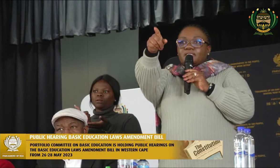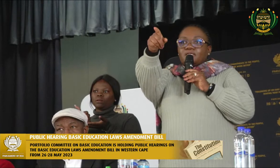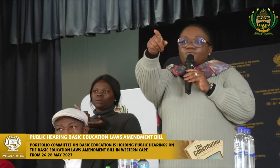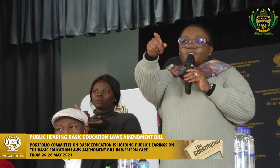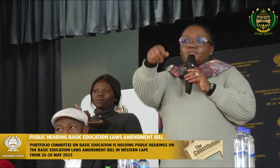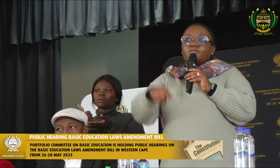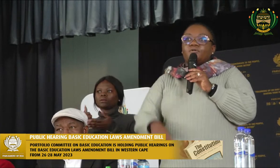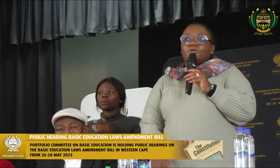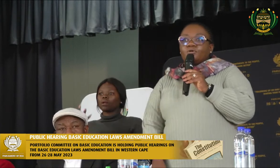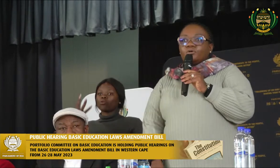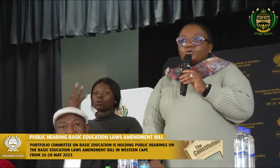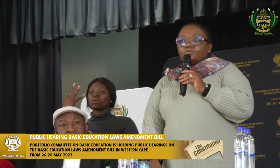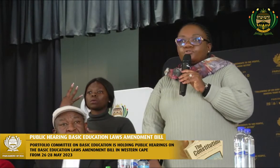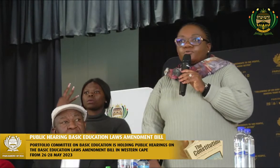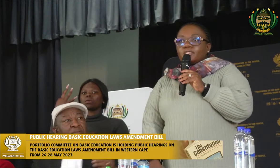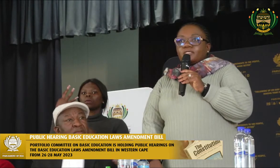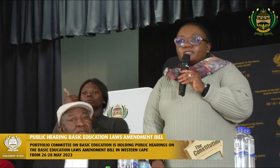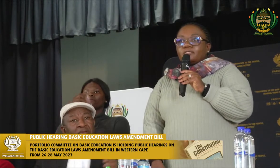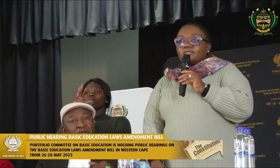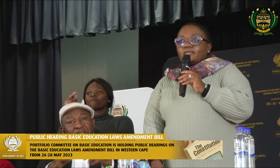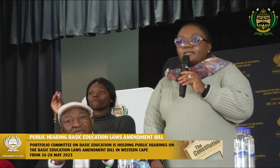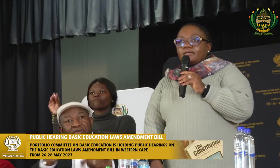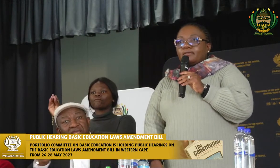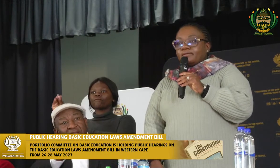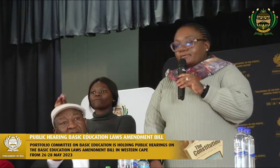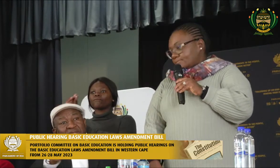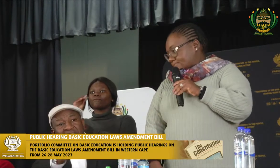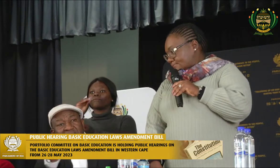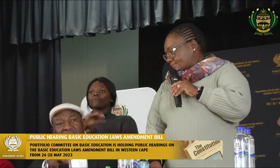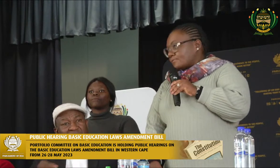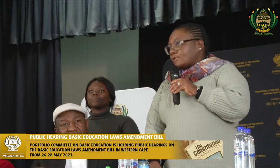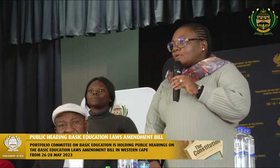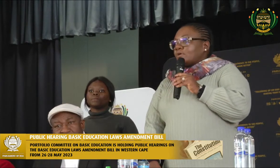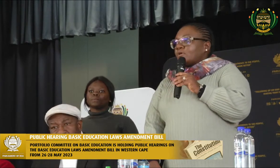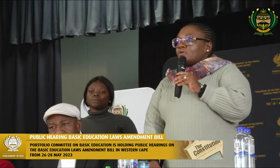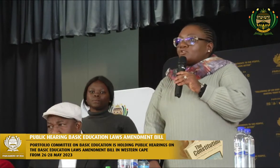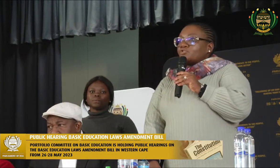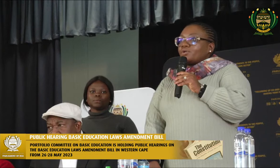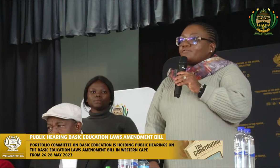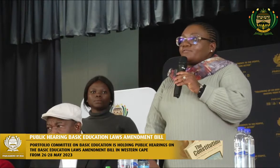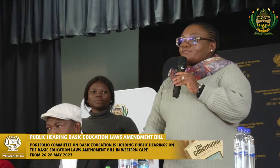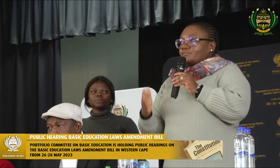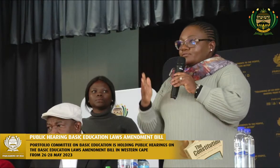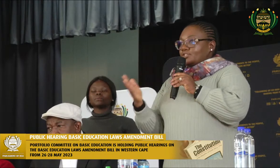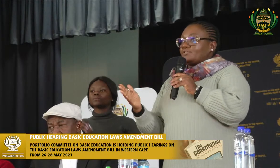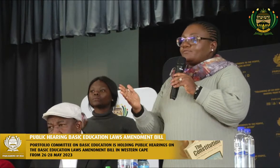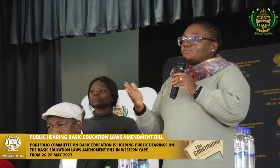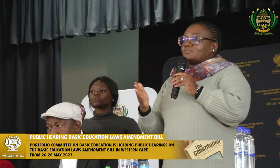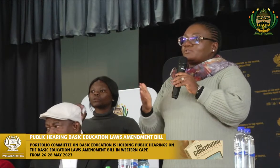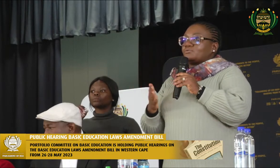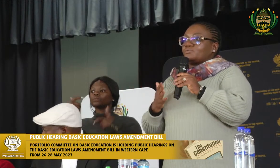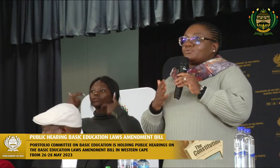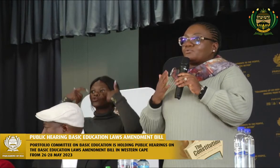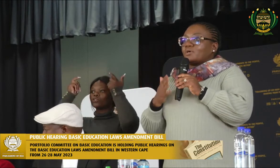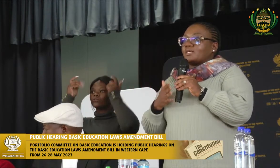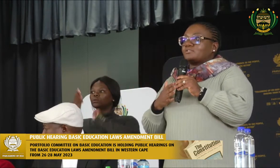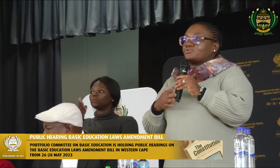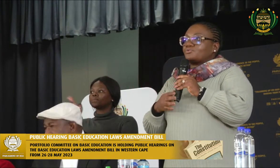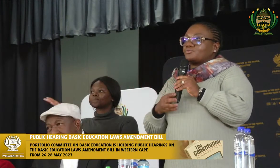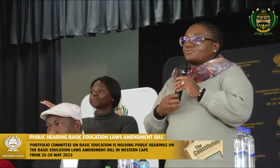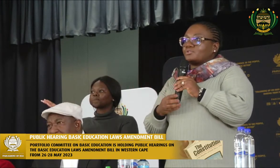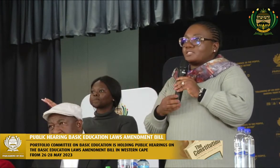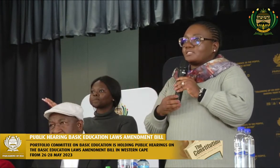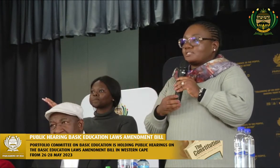and there is a third one also there. So if chiefs would